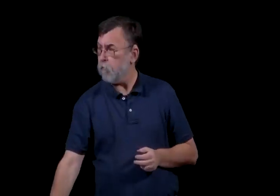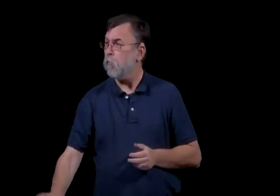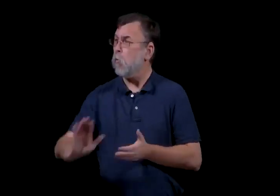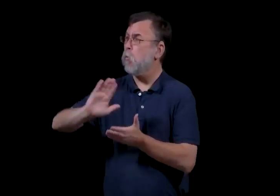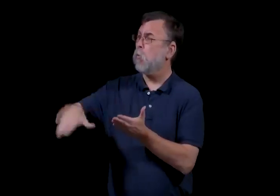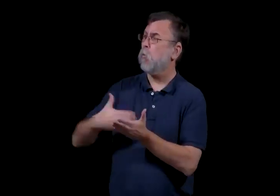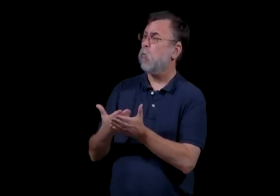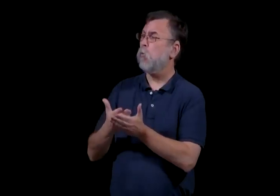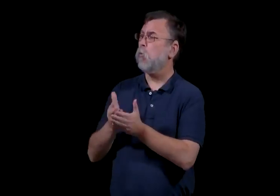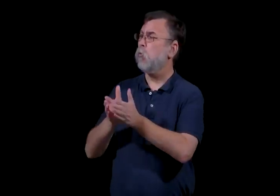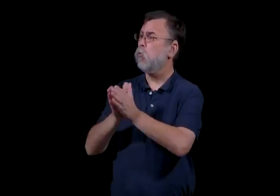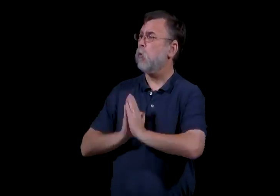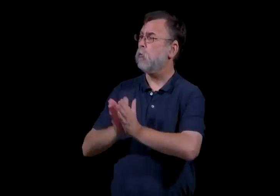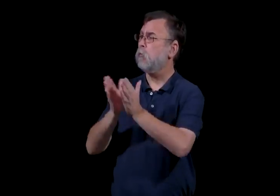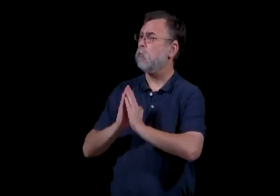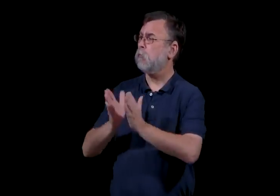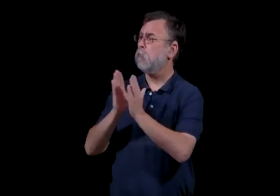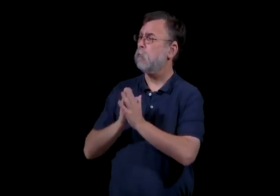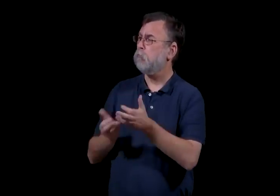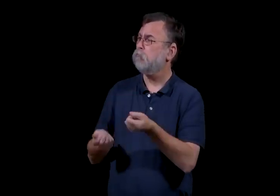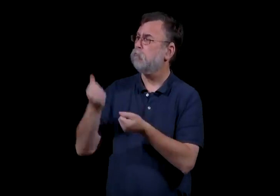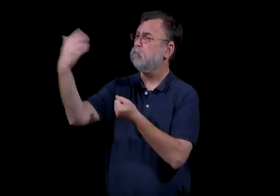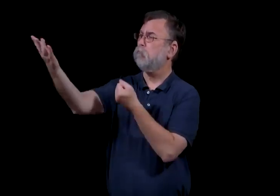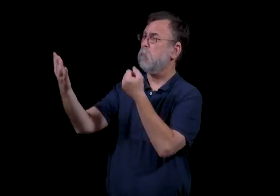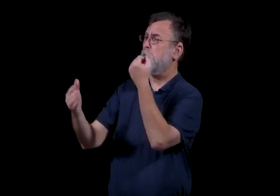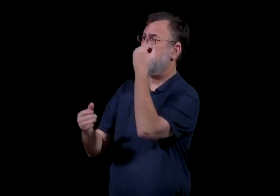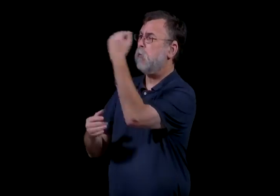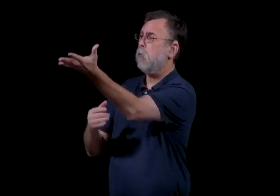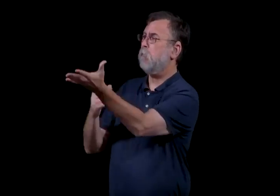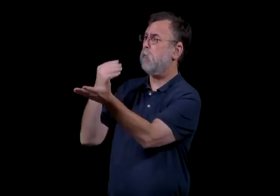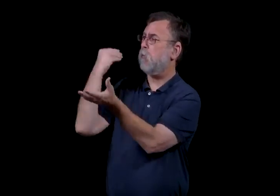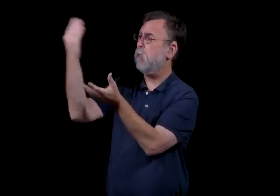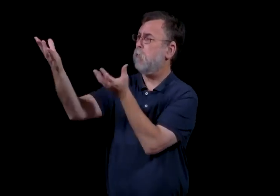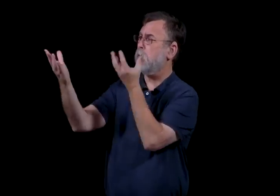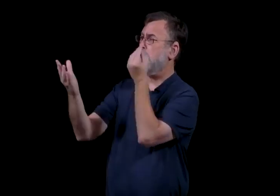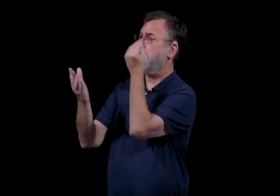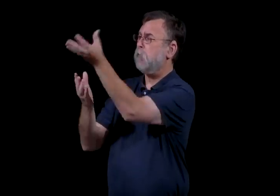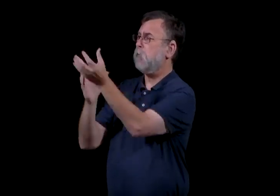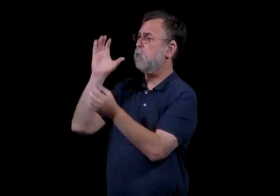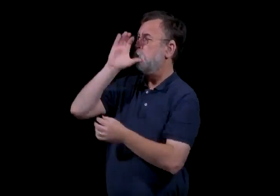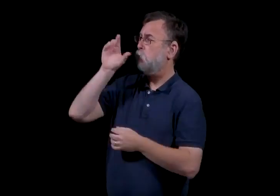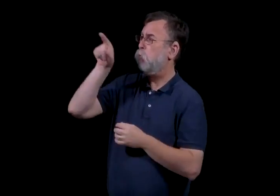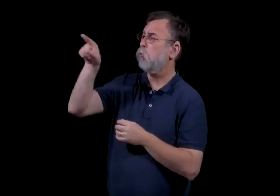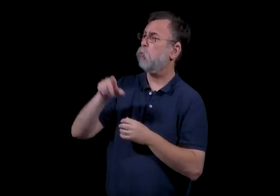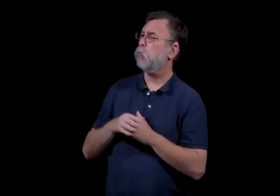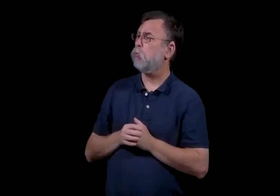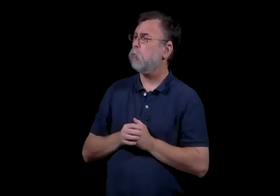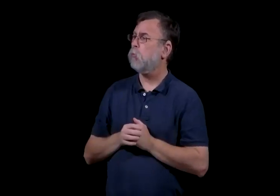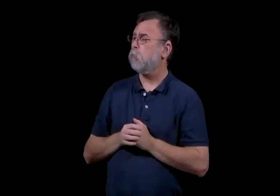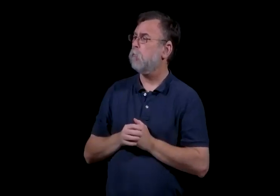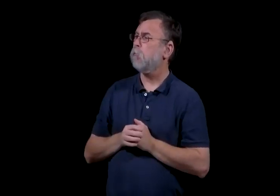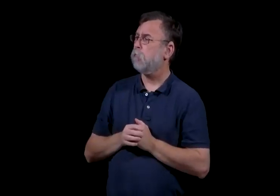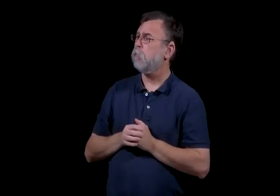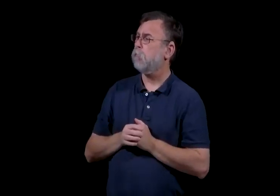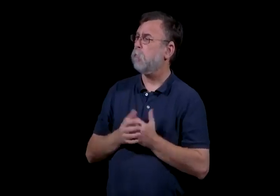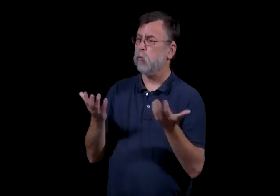you know what's in this prayer request box. And we offer up these prayers before you.